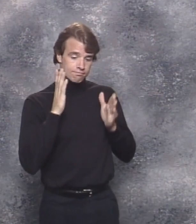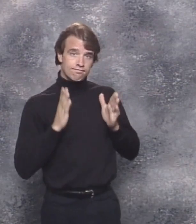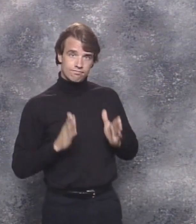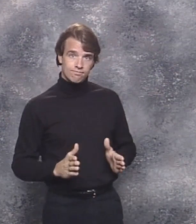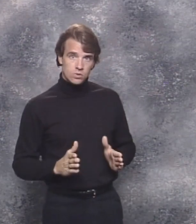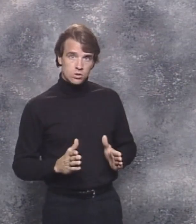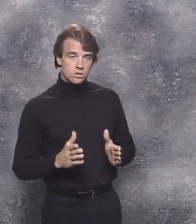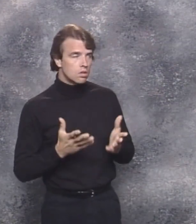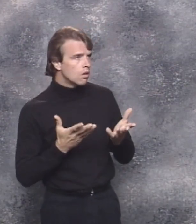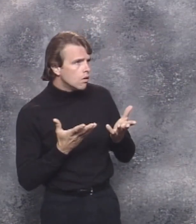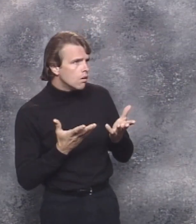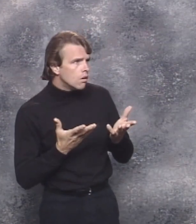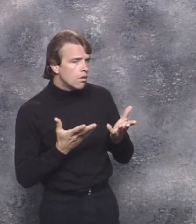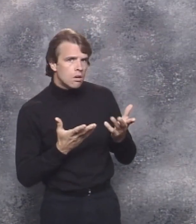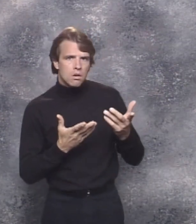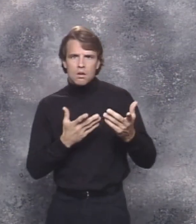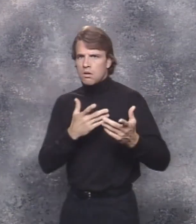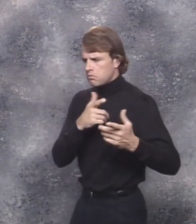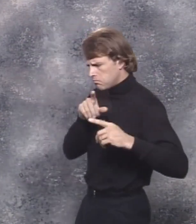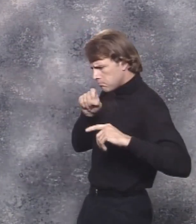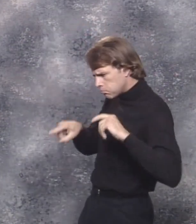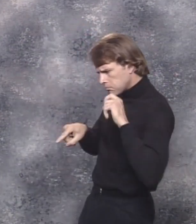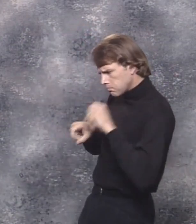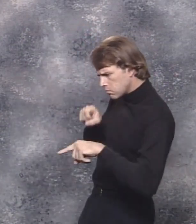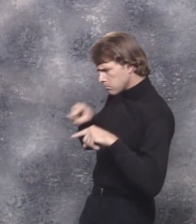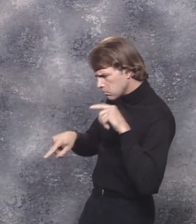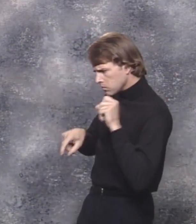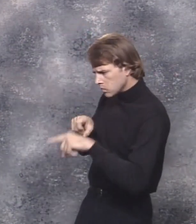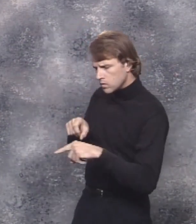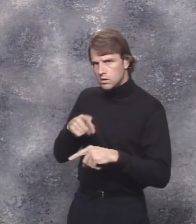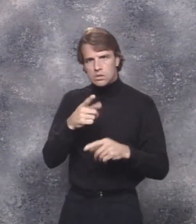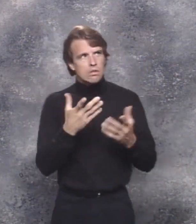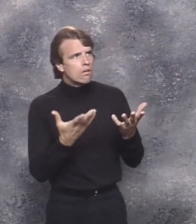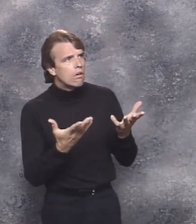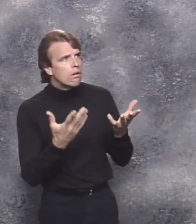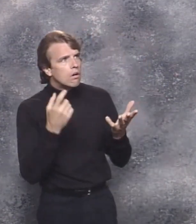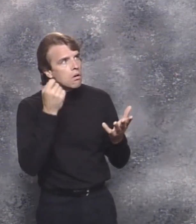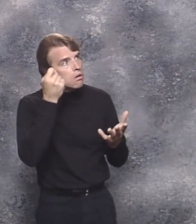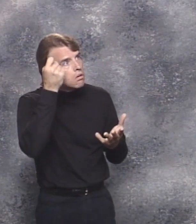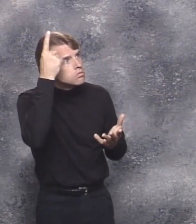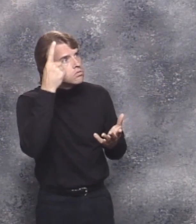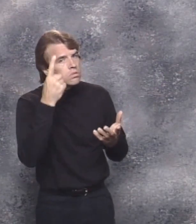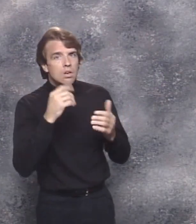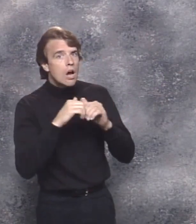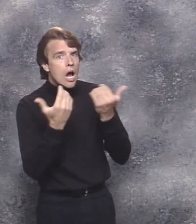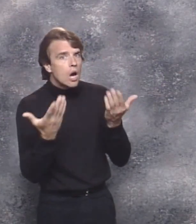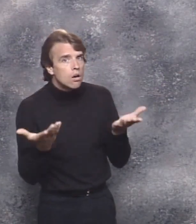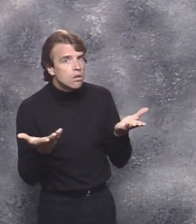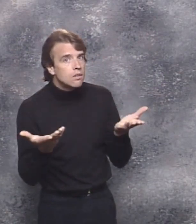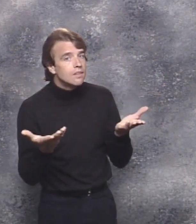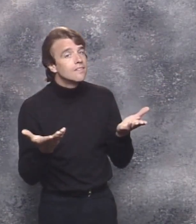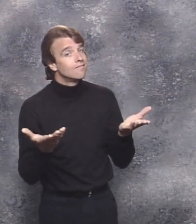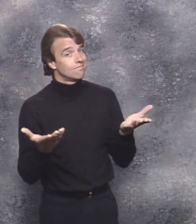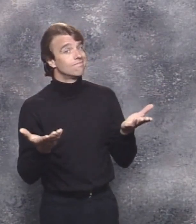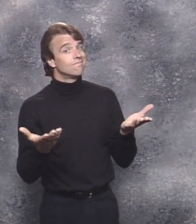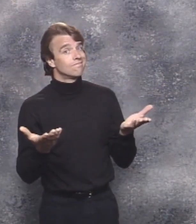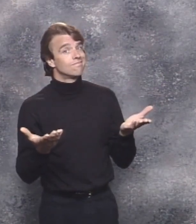If you were a deaf person at the hospital, how would you understand the many questions asked during an